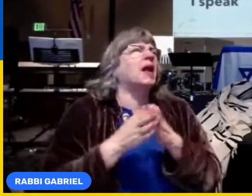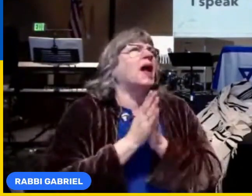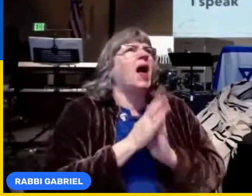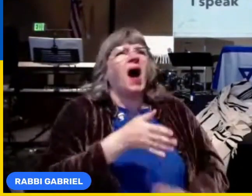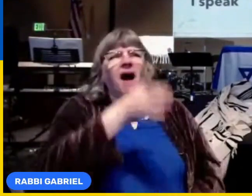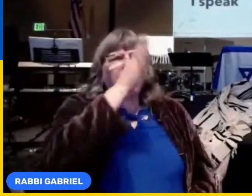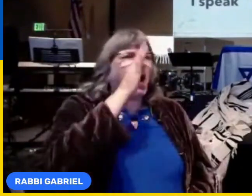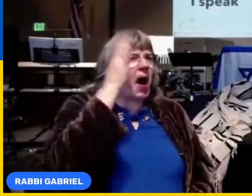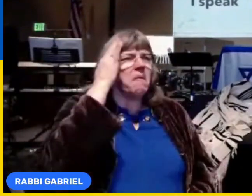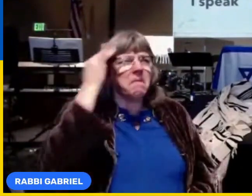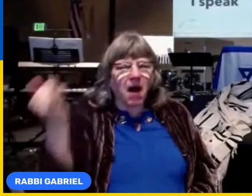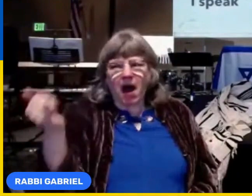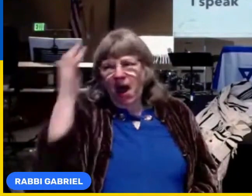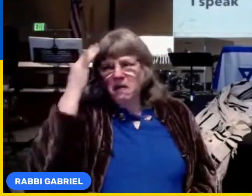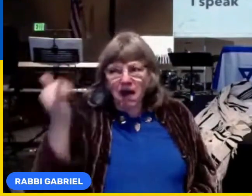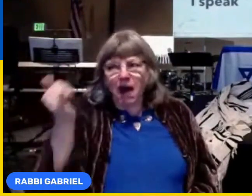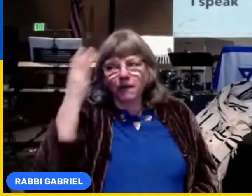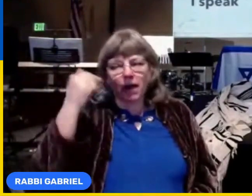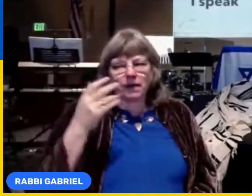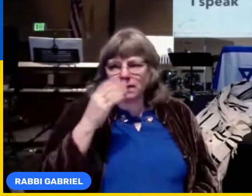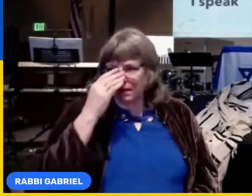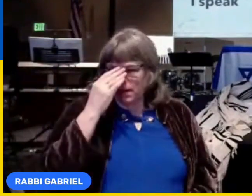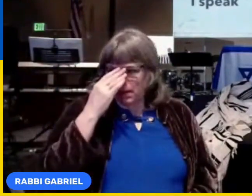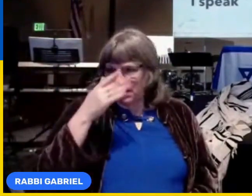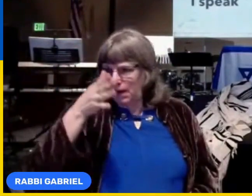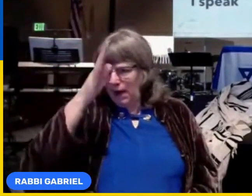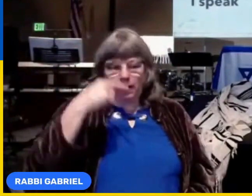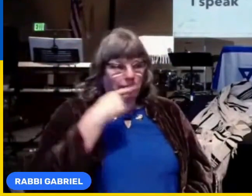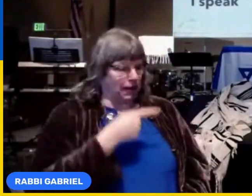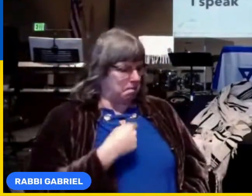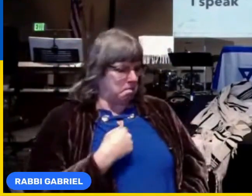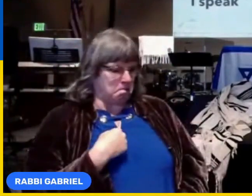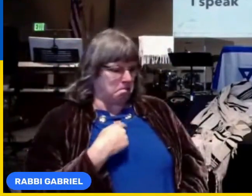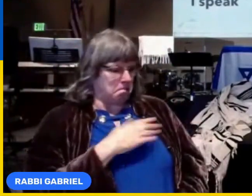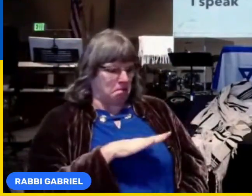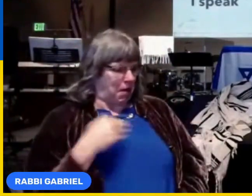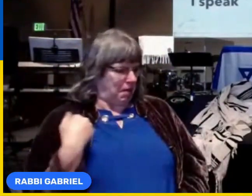So, well, I didn't read you there, you know. So,